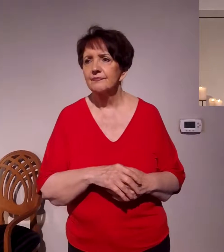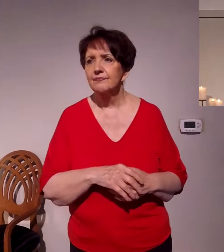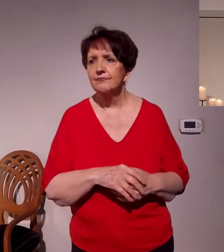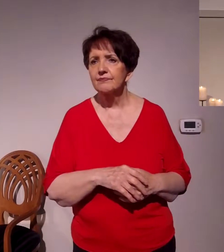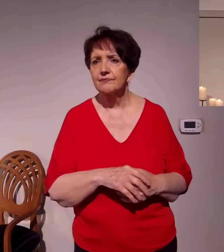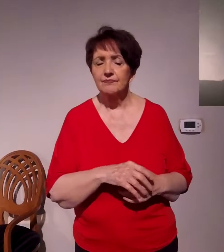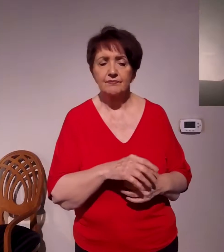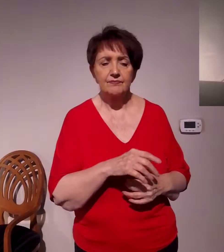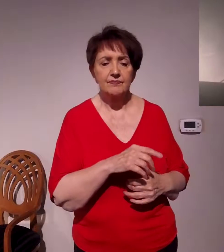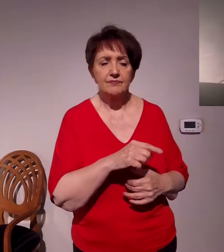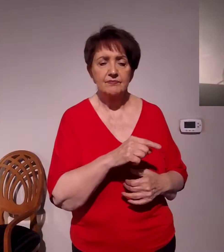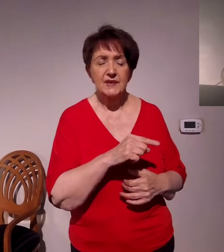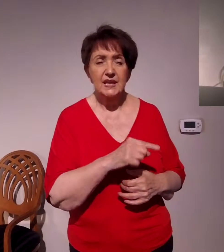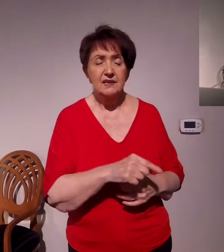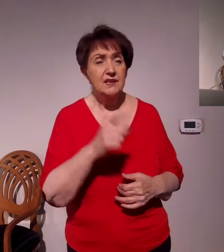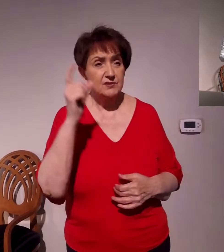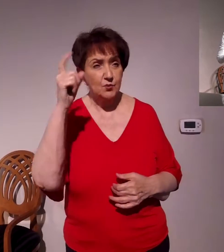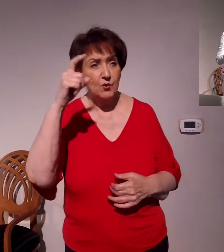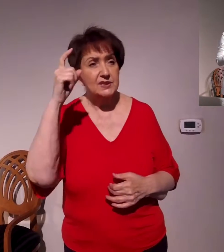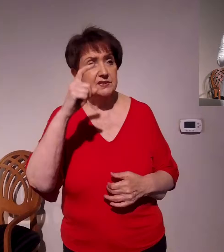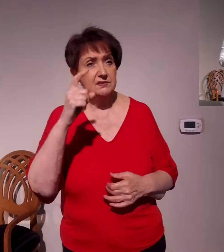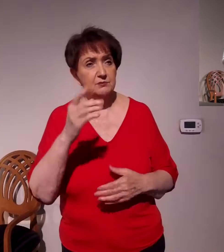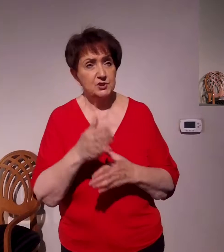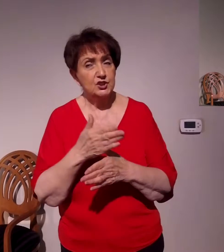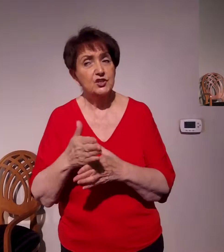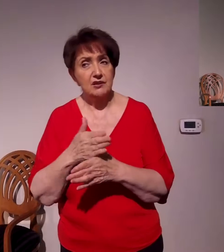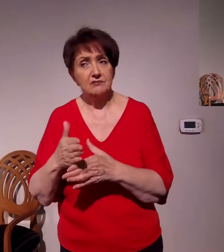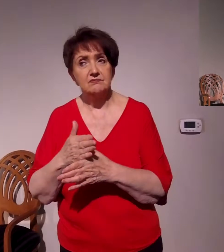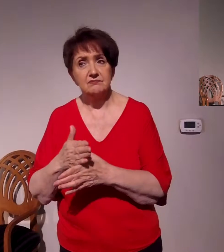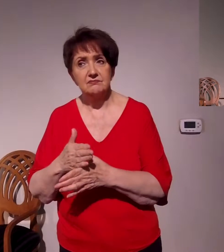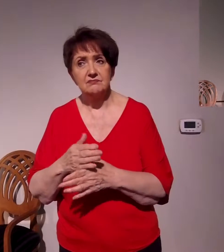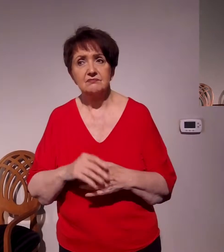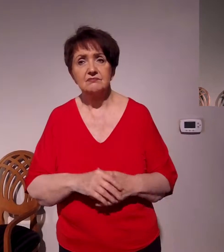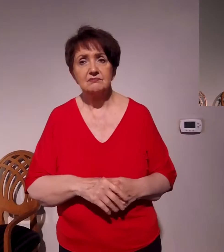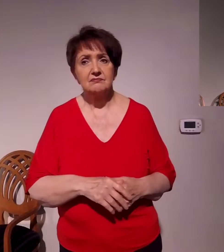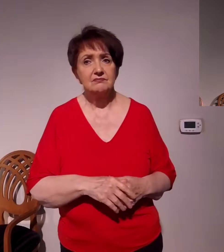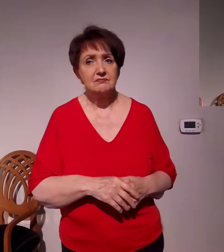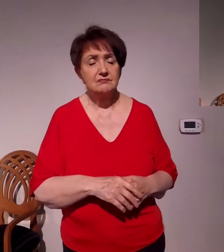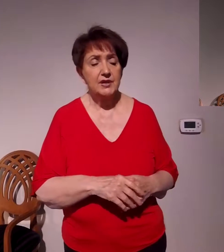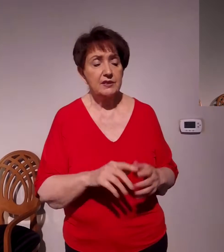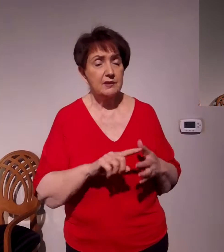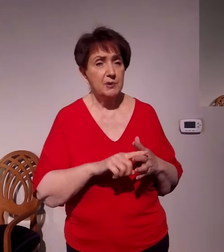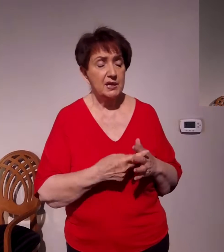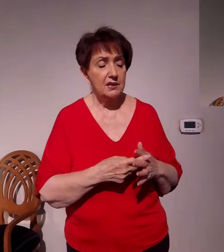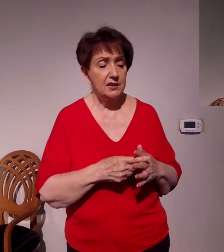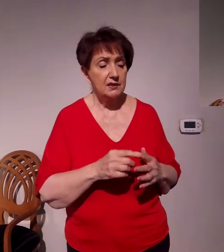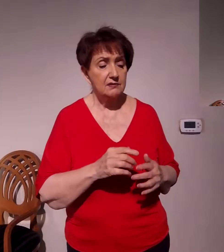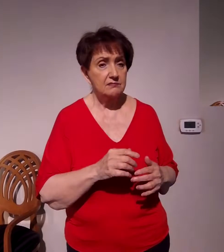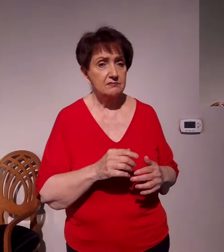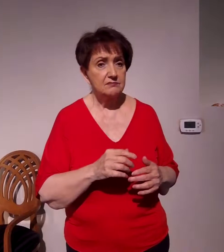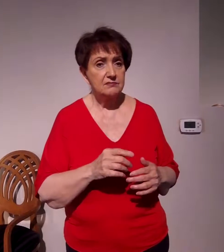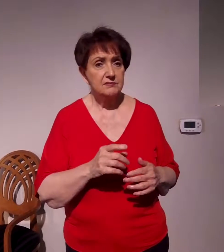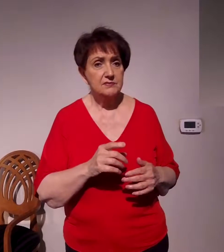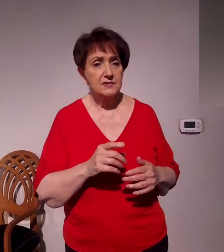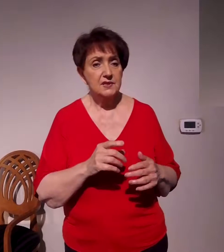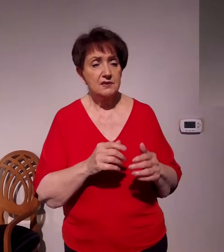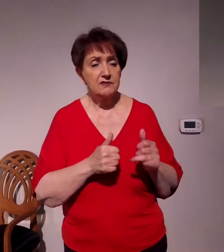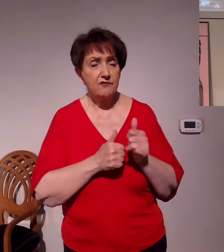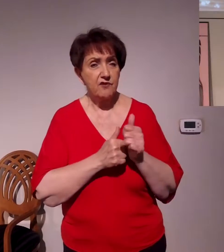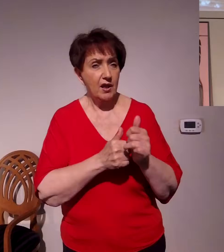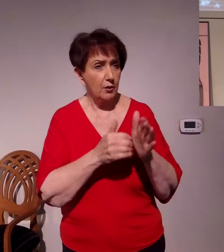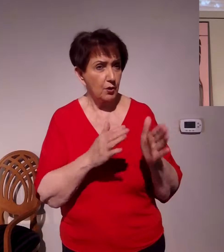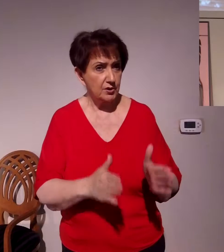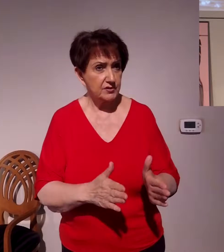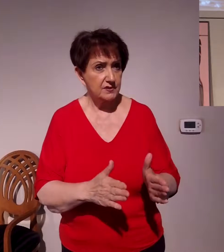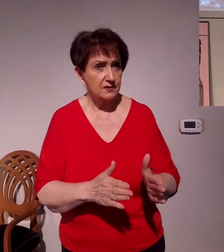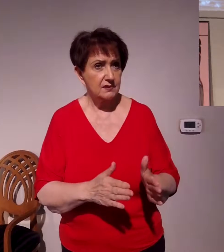he has alternative wisdom to share with us. That in the beginning, his followers, early on,